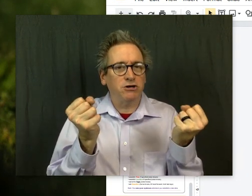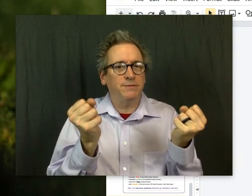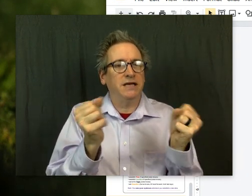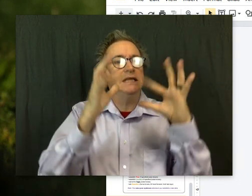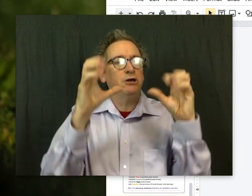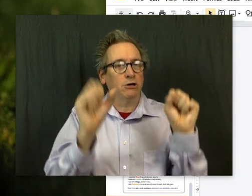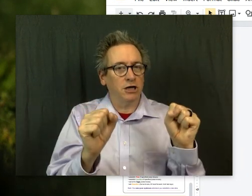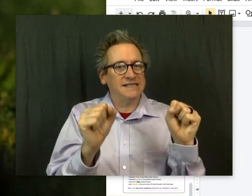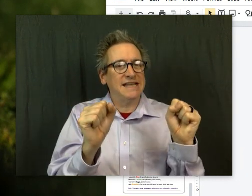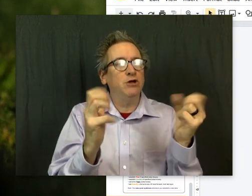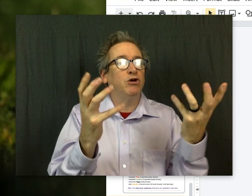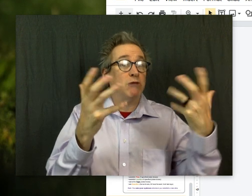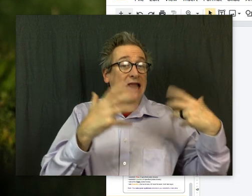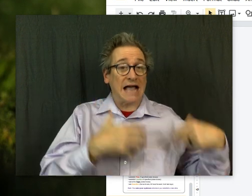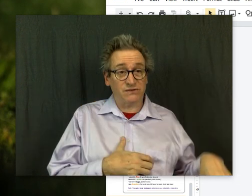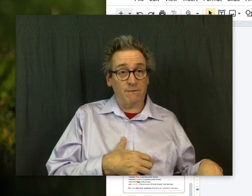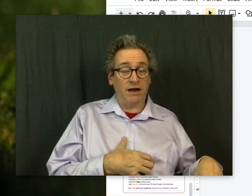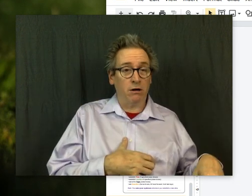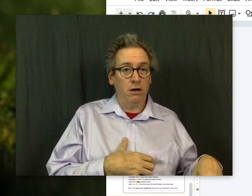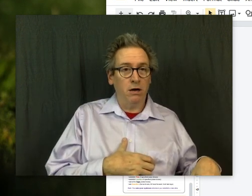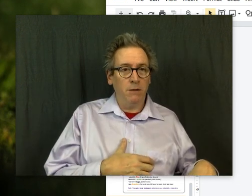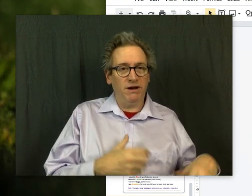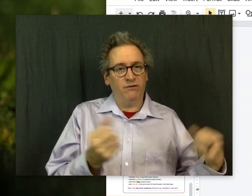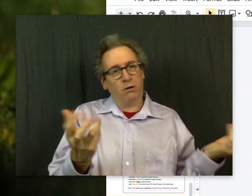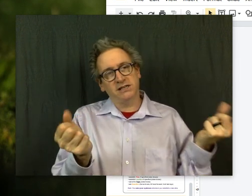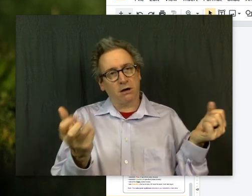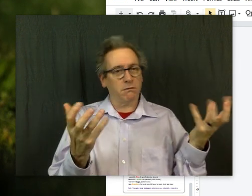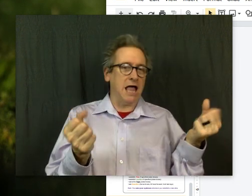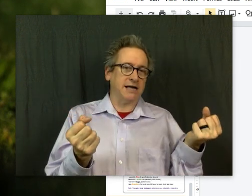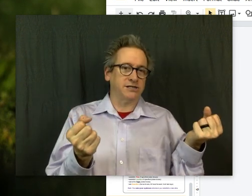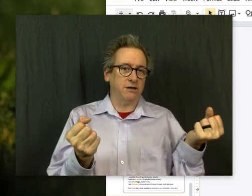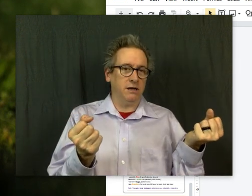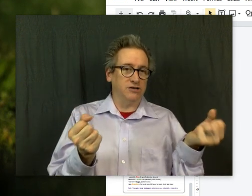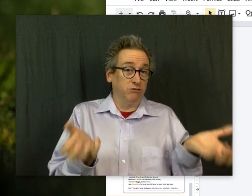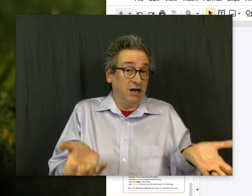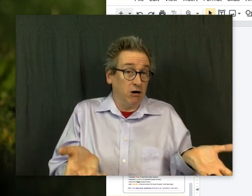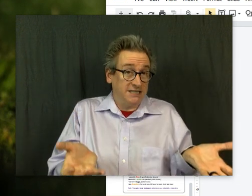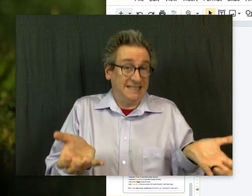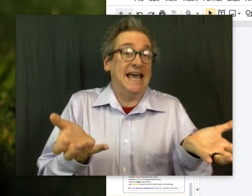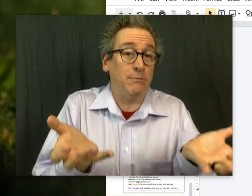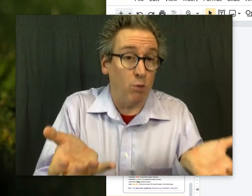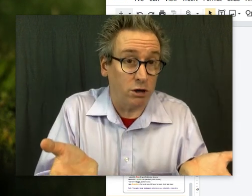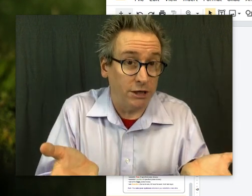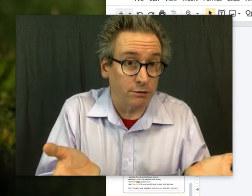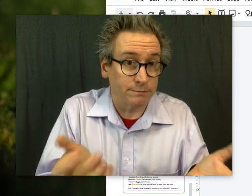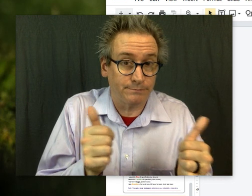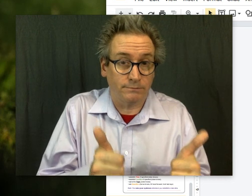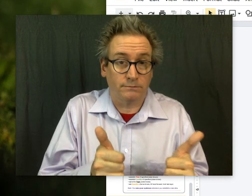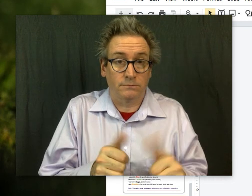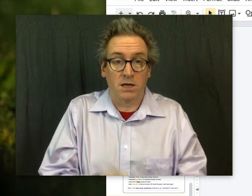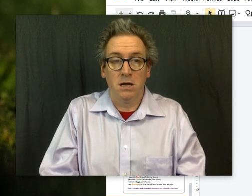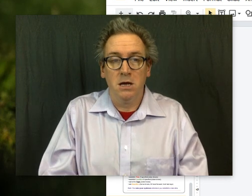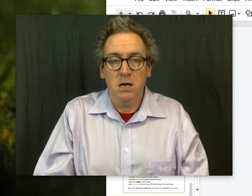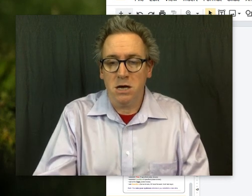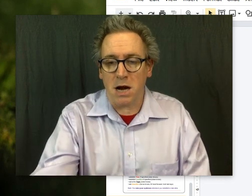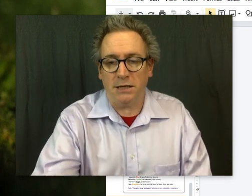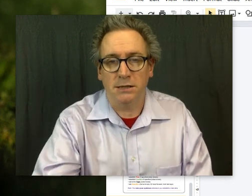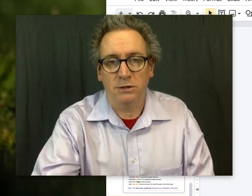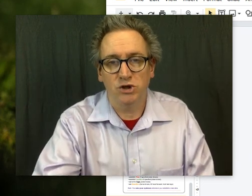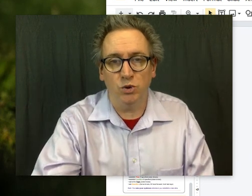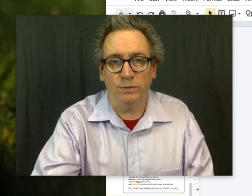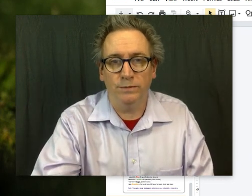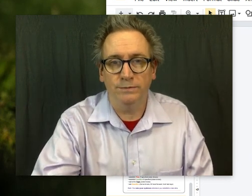better to be clear because then you can relax from there. But if you already start relaxed, it's really hard to get more clear.